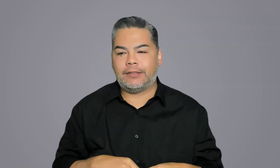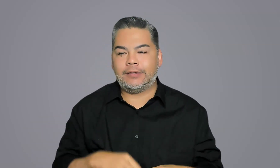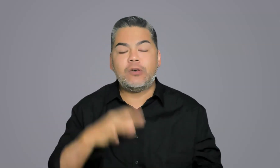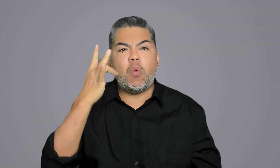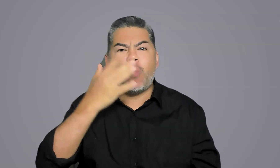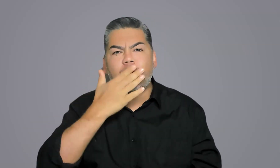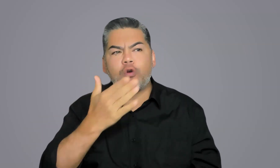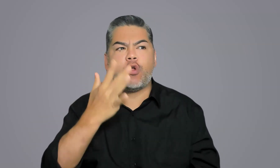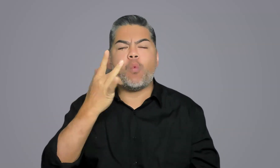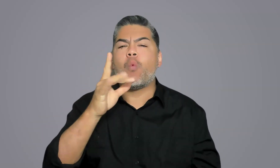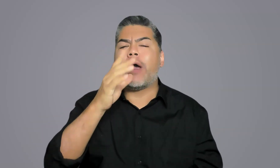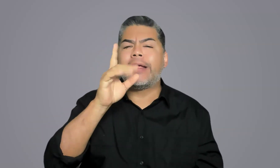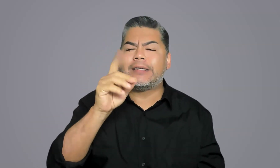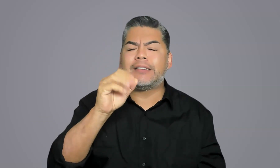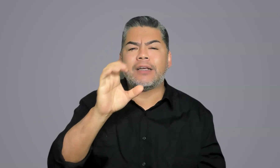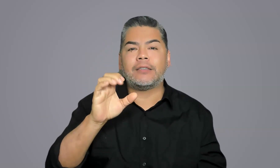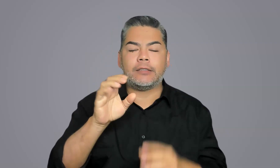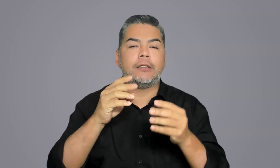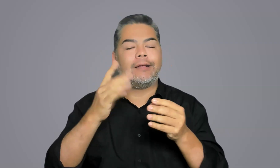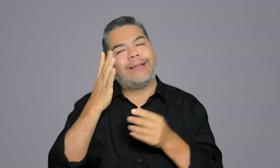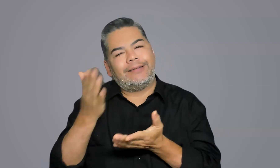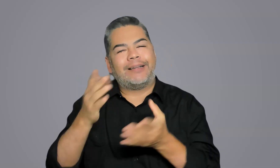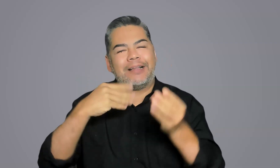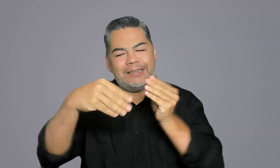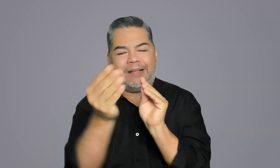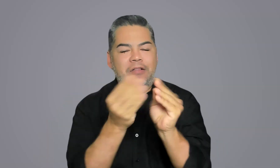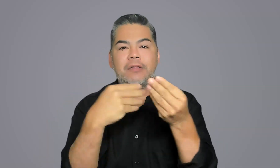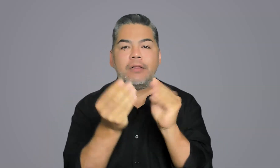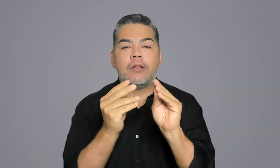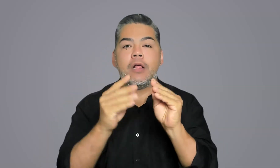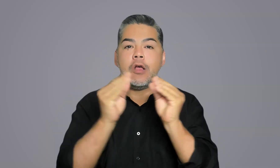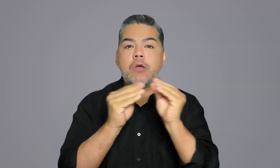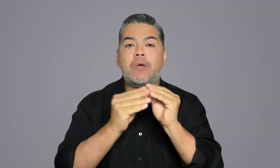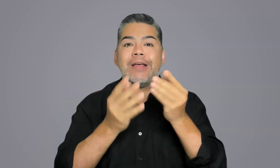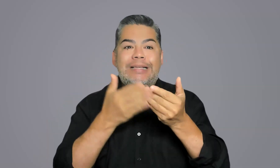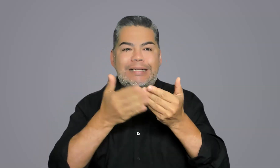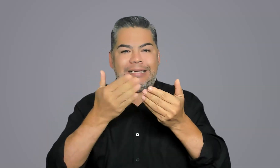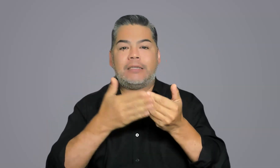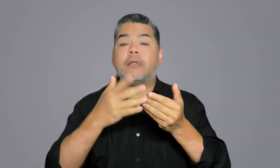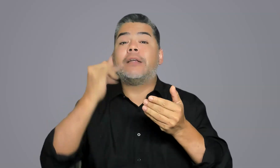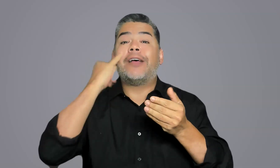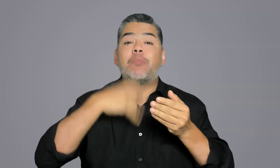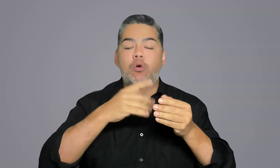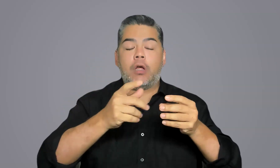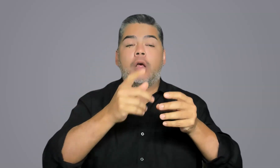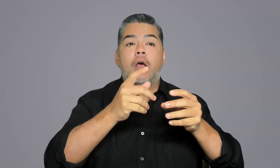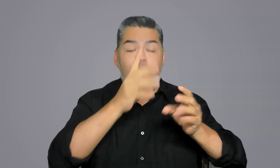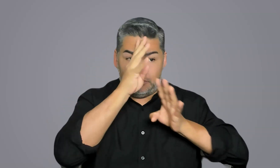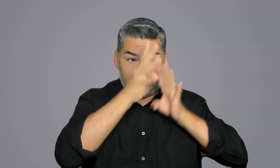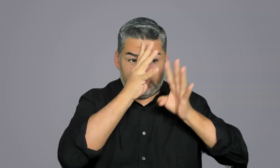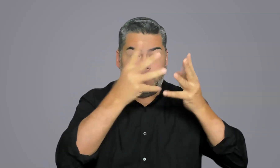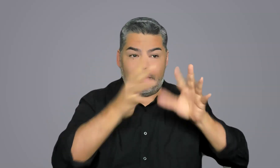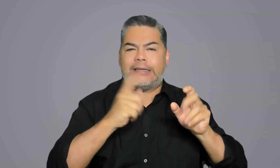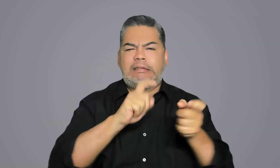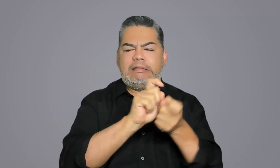thing? Well, documents tend to be more flexible. They work well if you do need to convert them to something like a PDF, for example. And